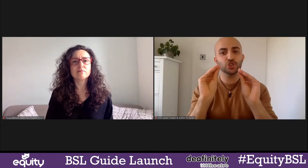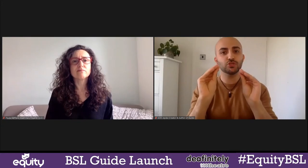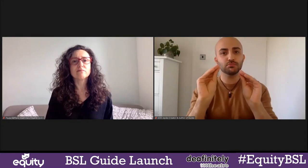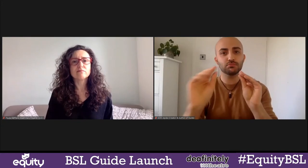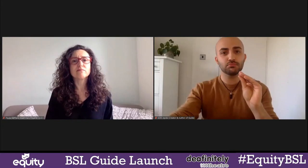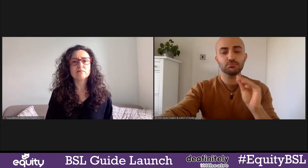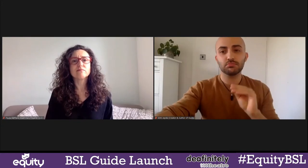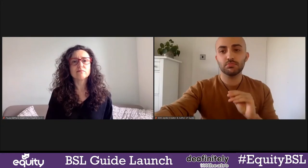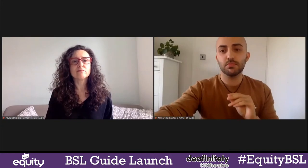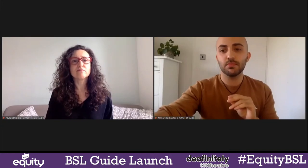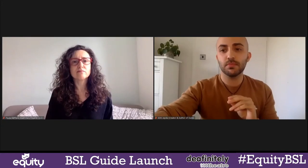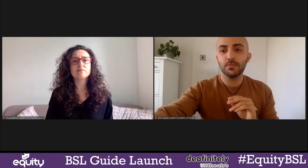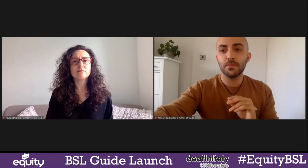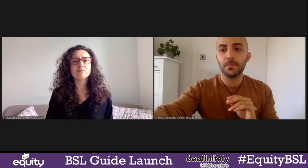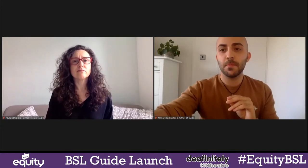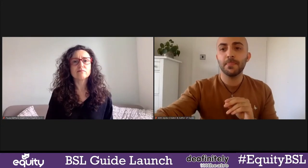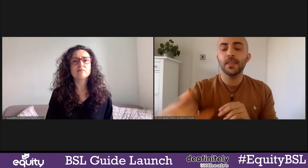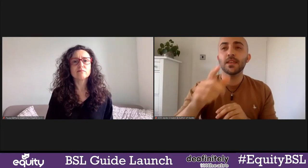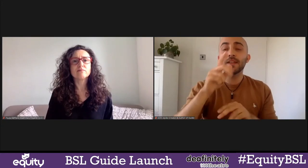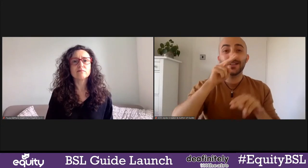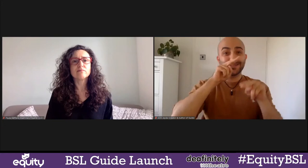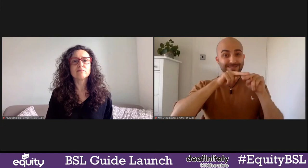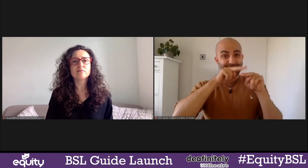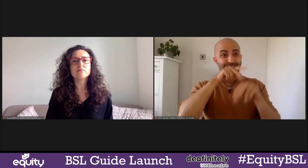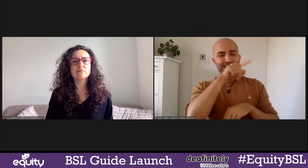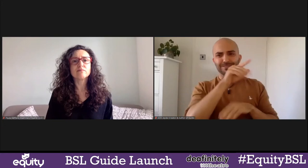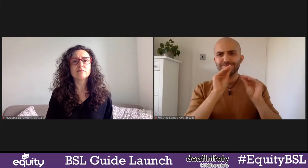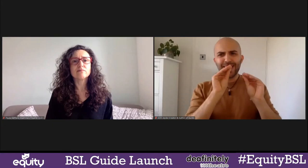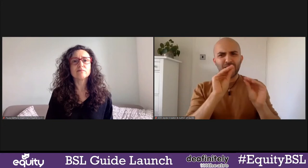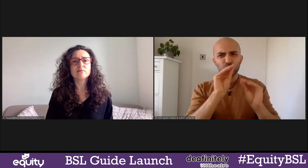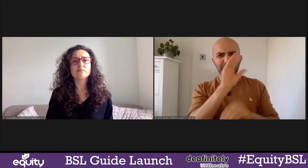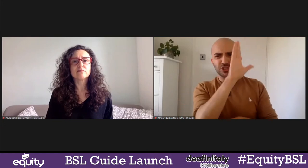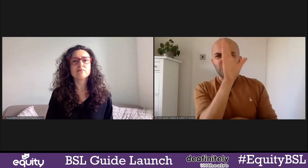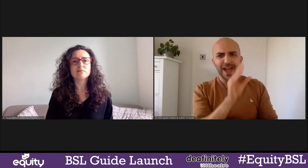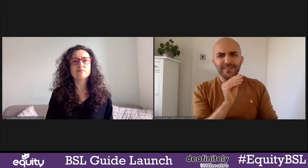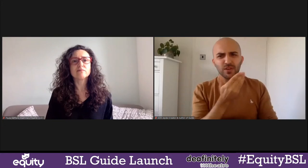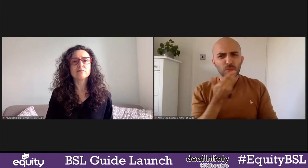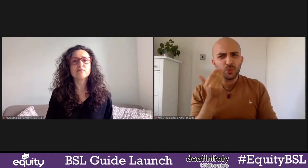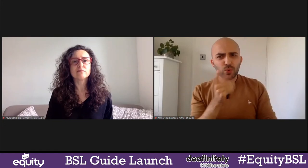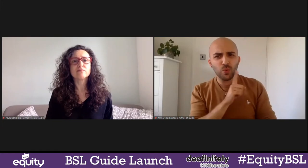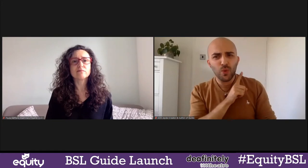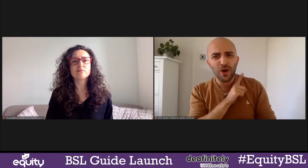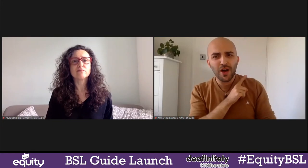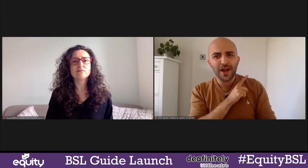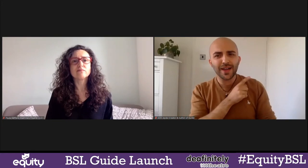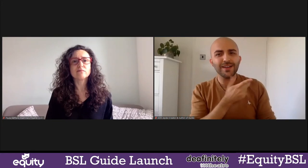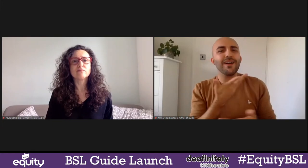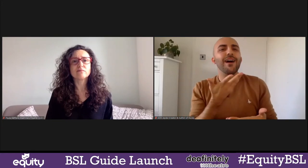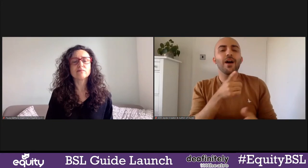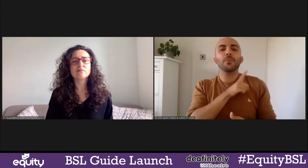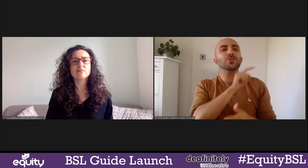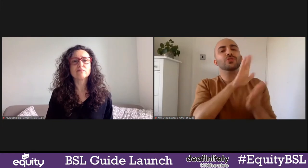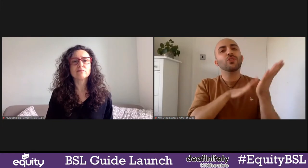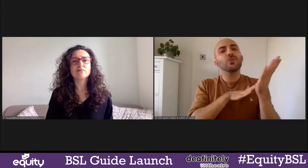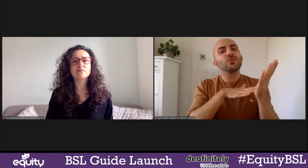They both received very little education. For my father, the education process in Africa